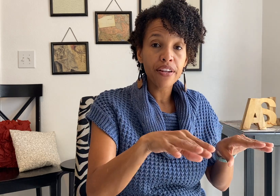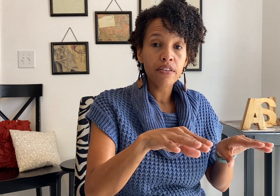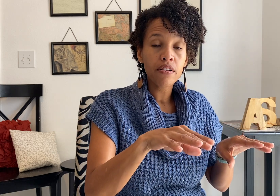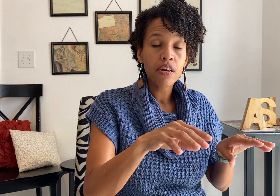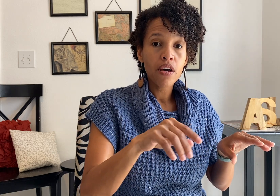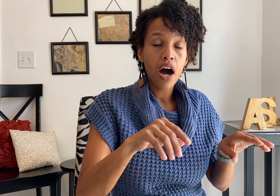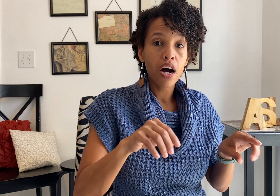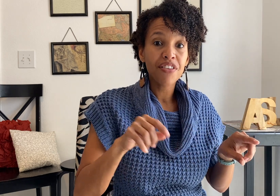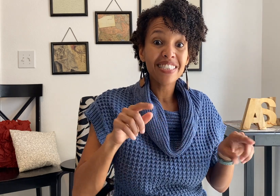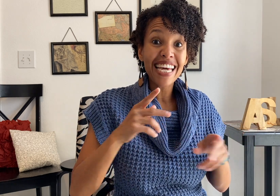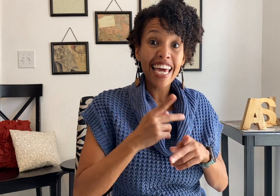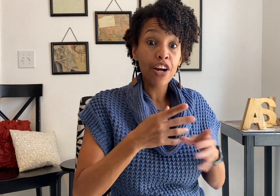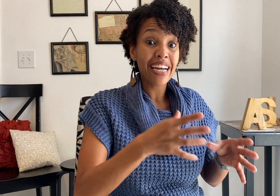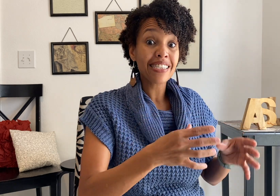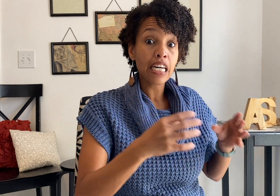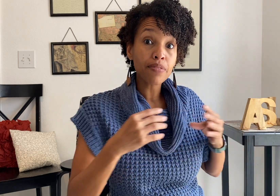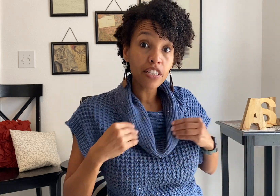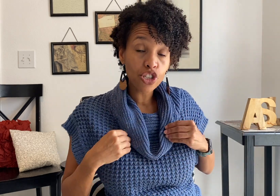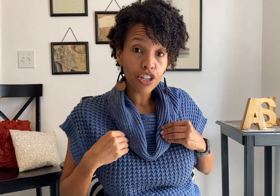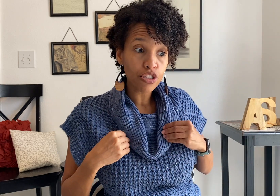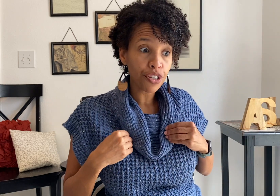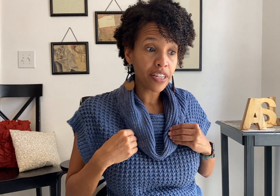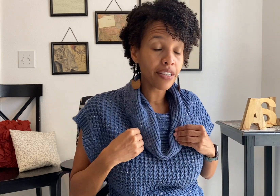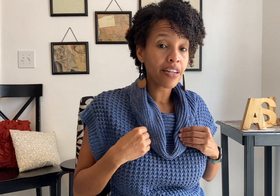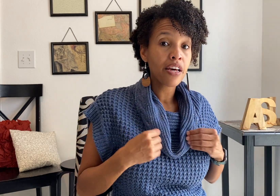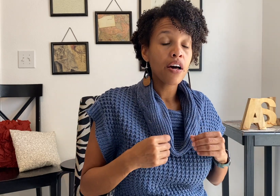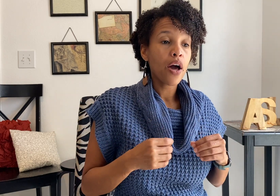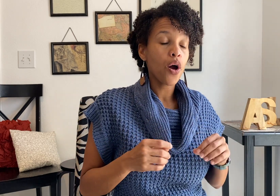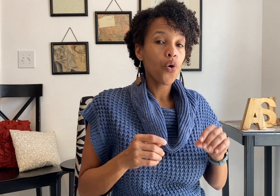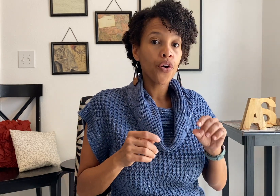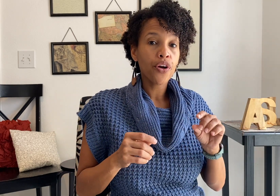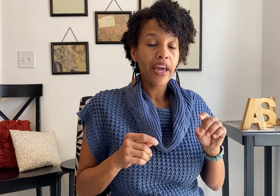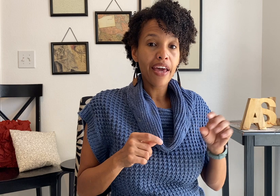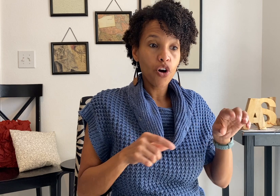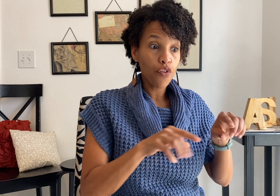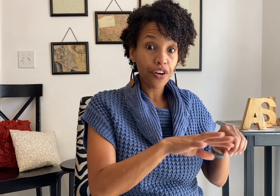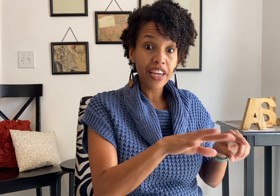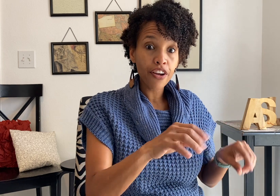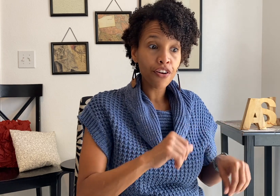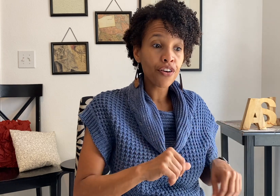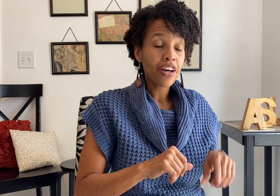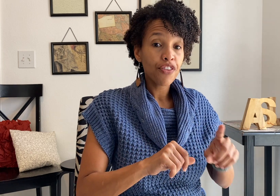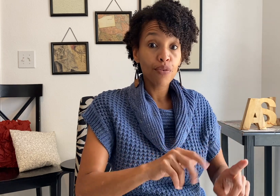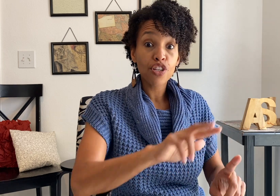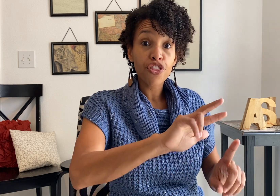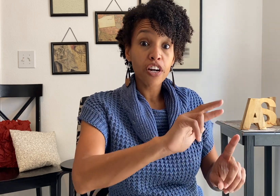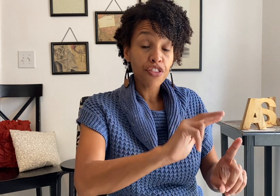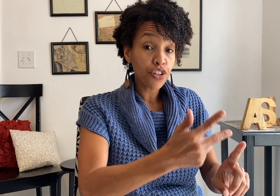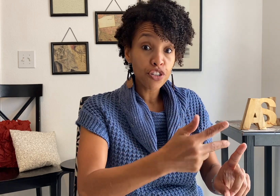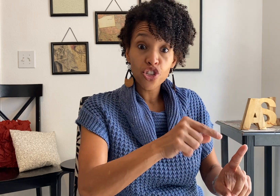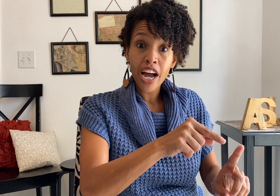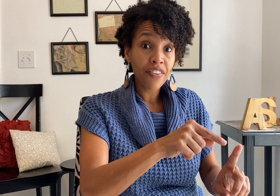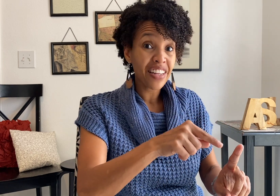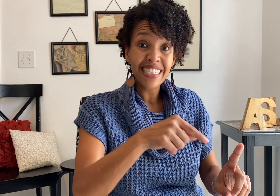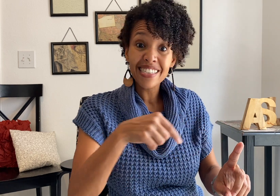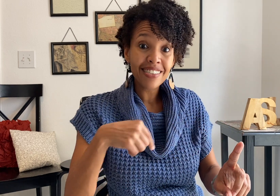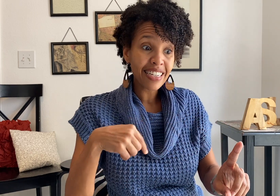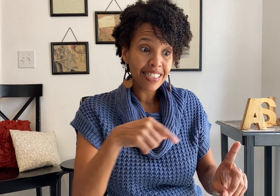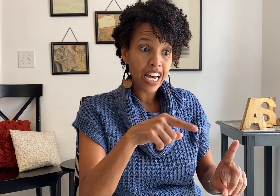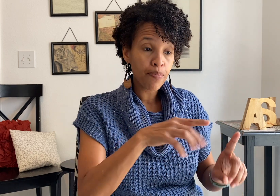children, the daycare accepted the children, or over here, there was a third child that they didn't accept.